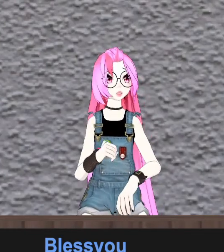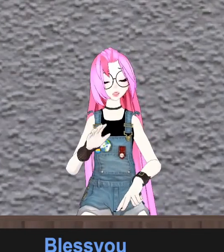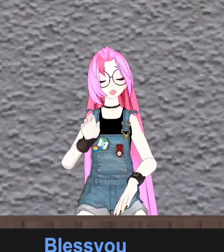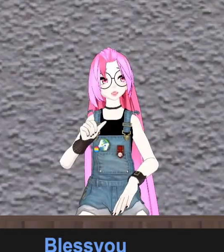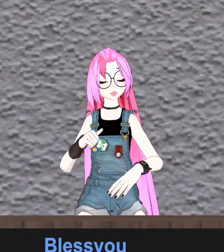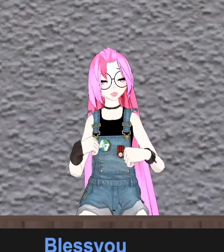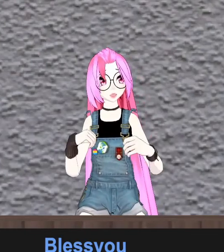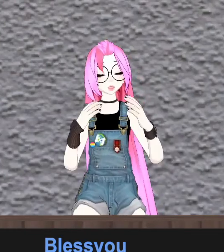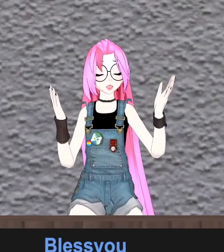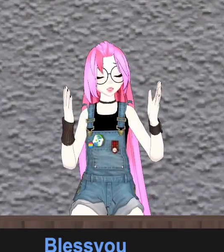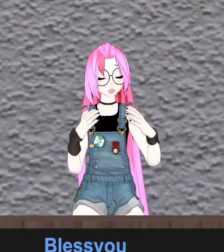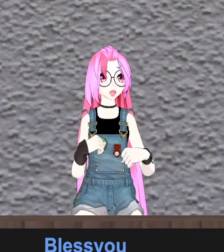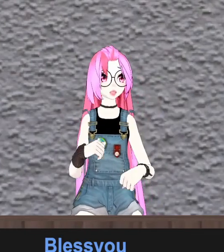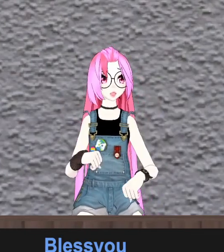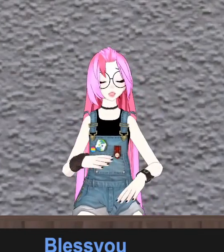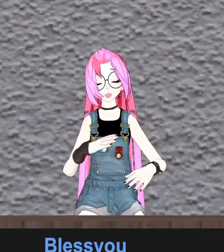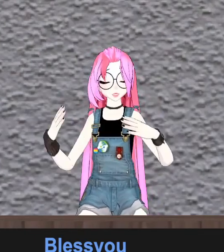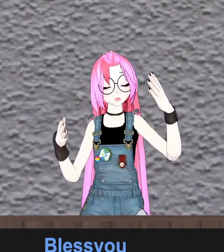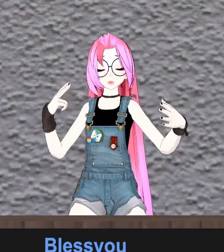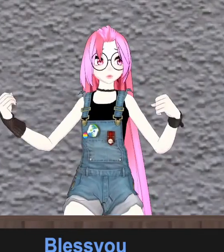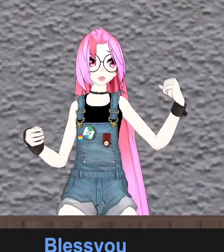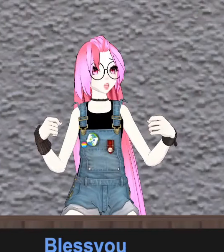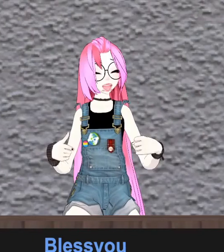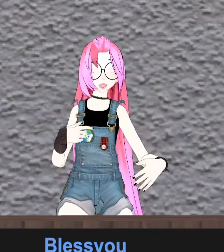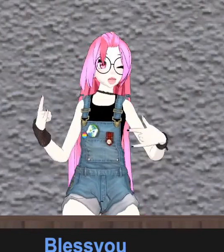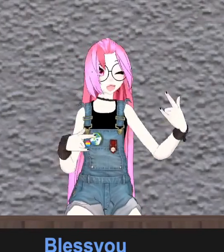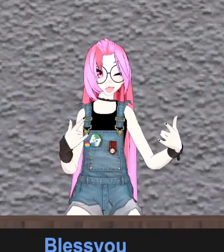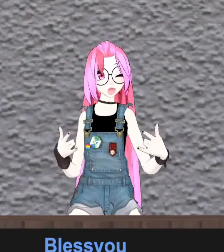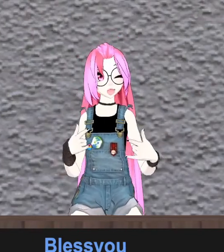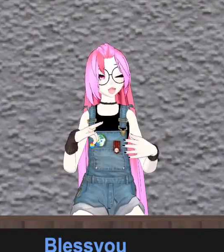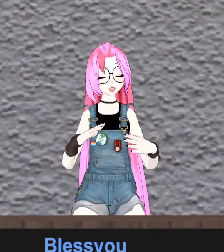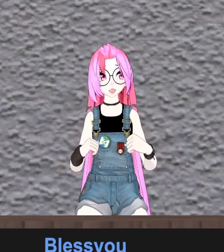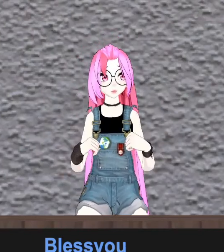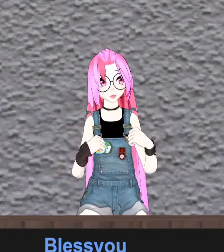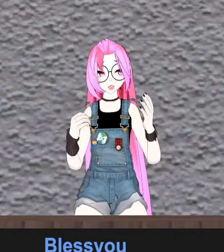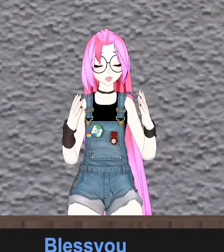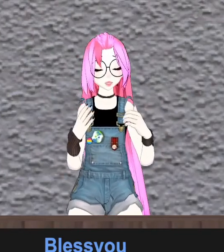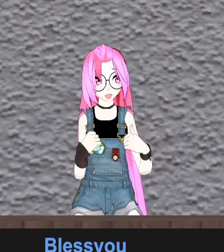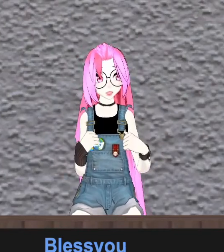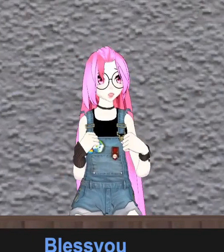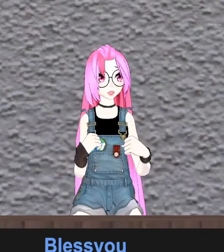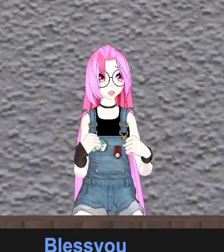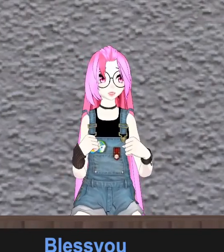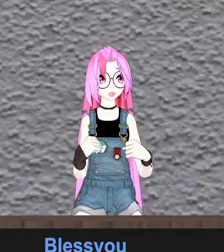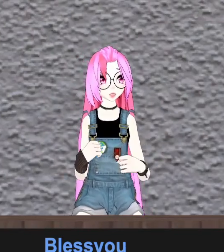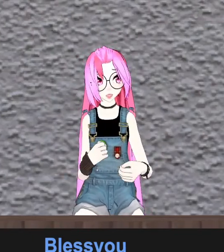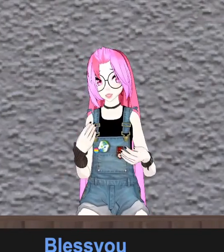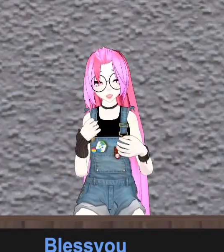means like an explosive personality. Like they're just so hyperactive and so excited that their personality barely stays inside their chest,